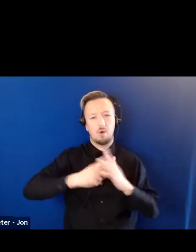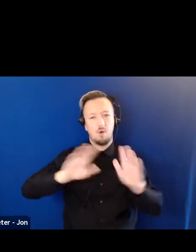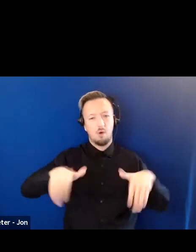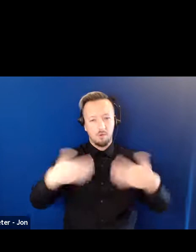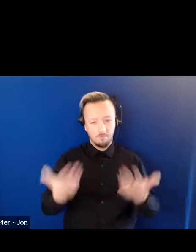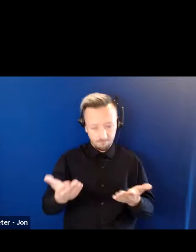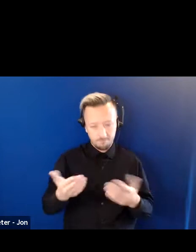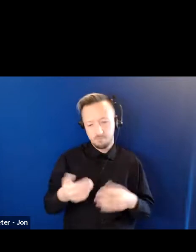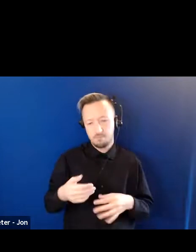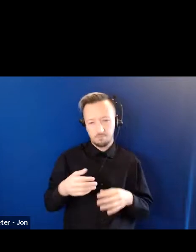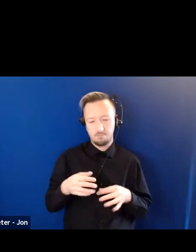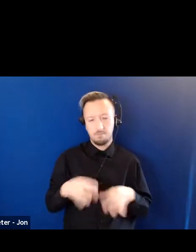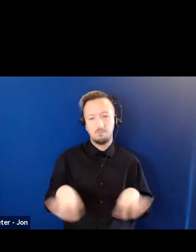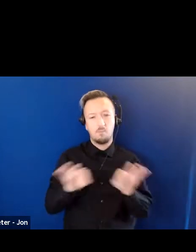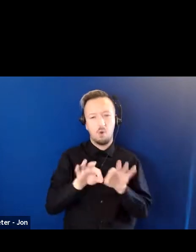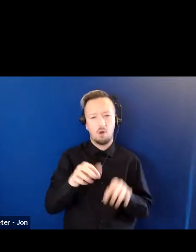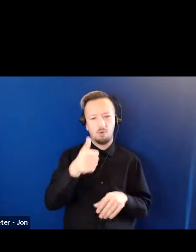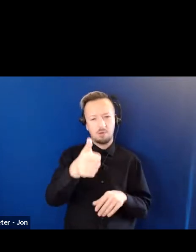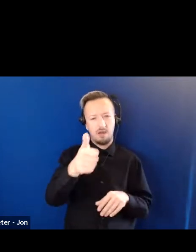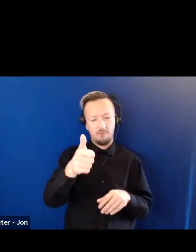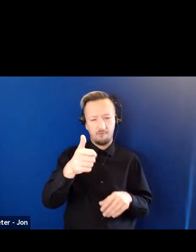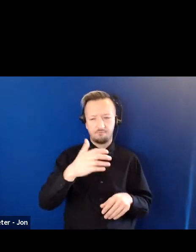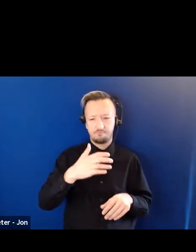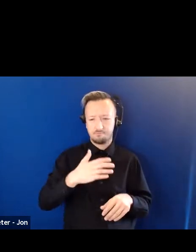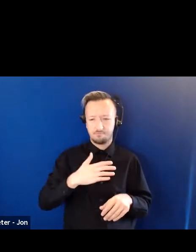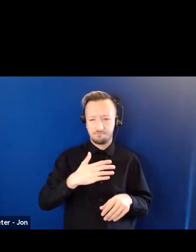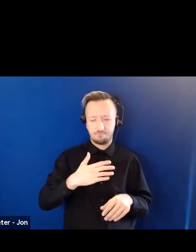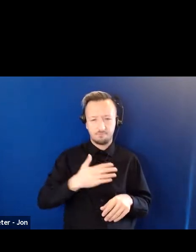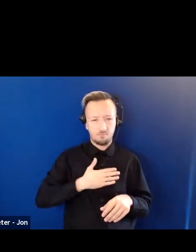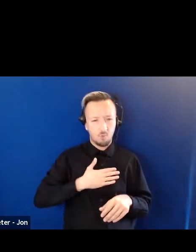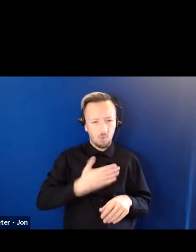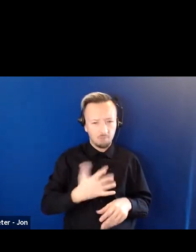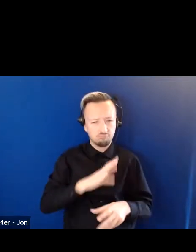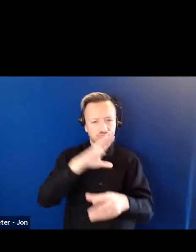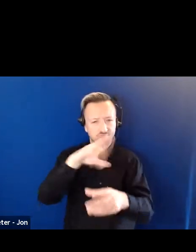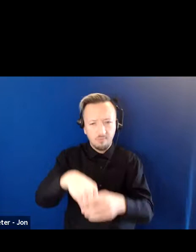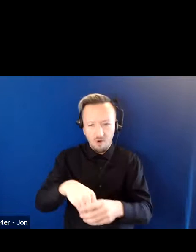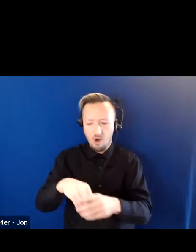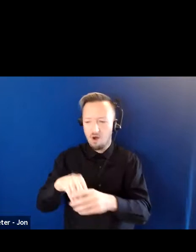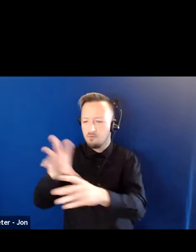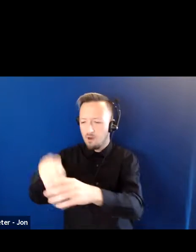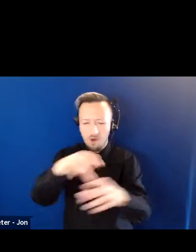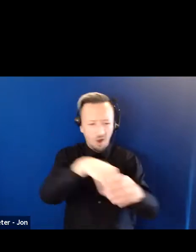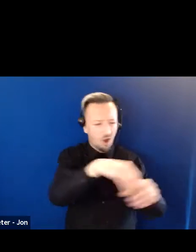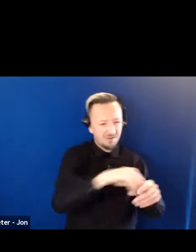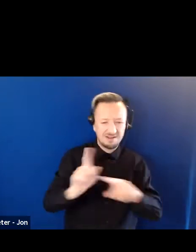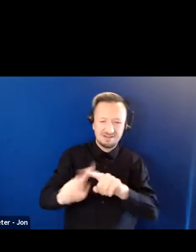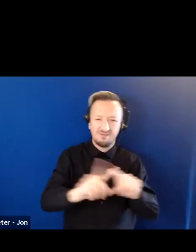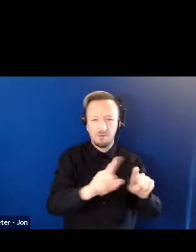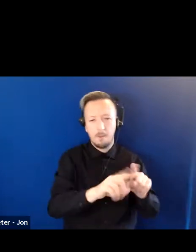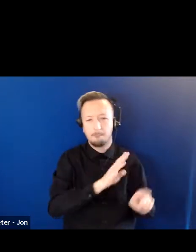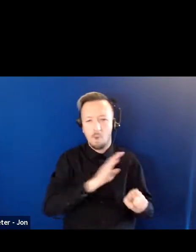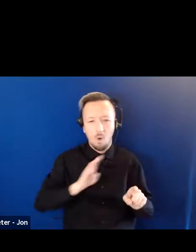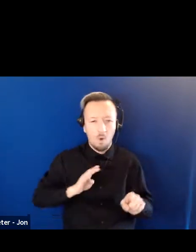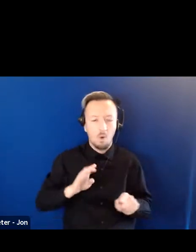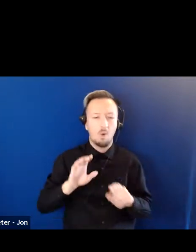available and become a part of various councils and boards, that's also very important. Sometimes you just have to